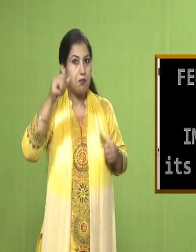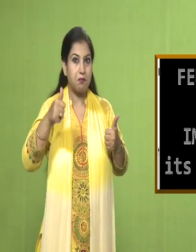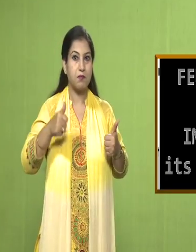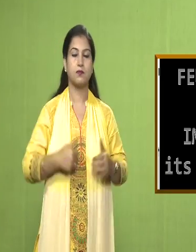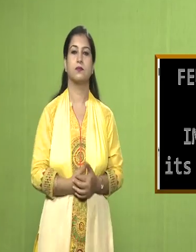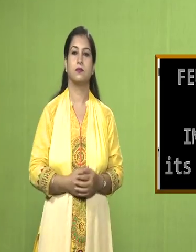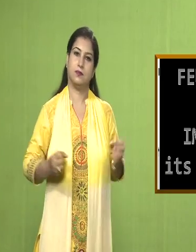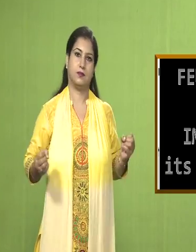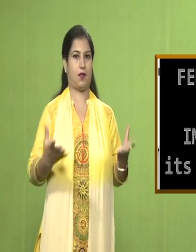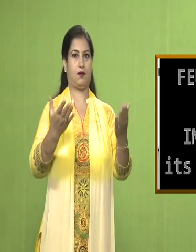So let us begin.